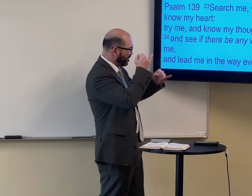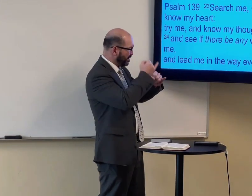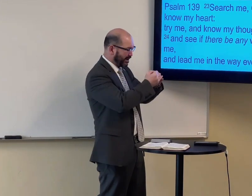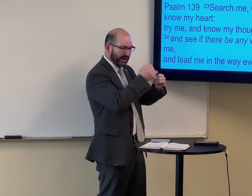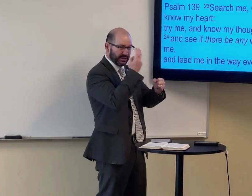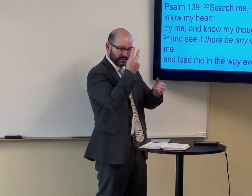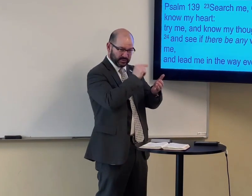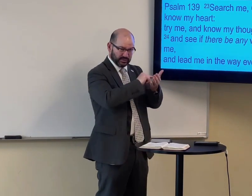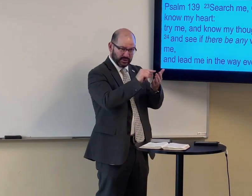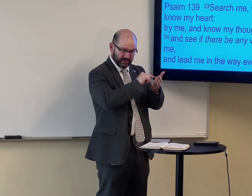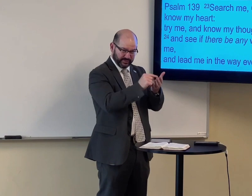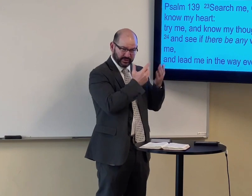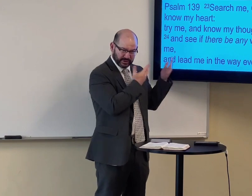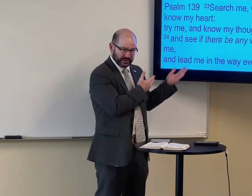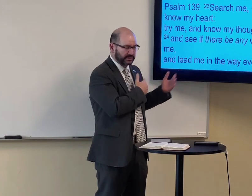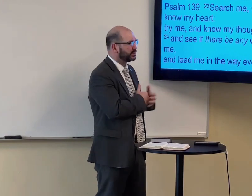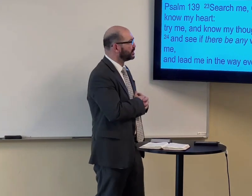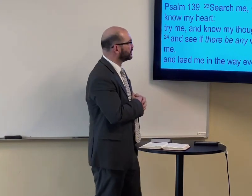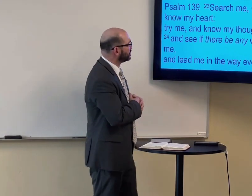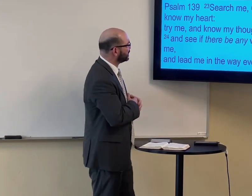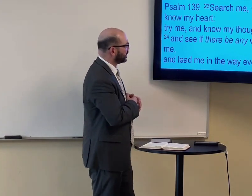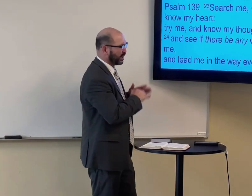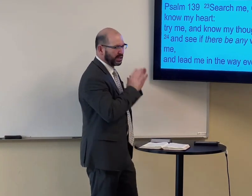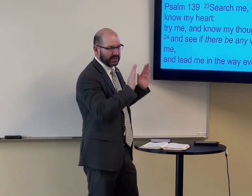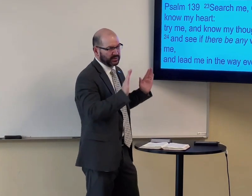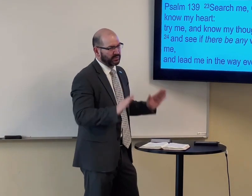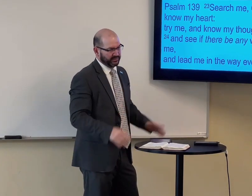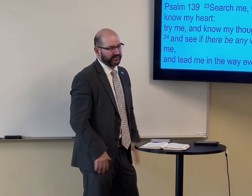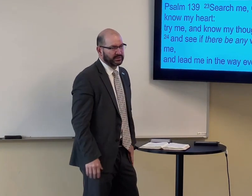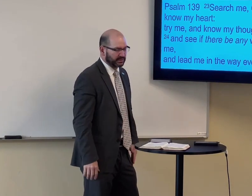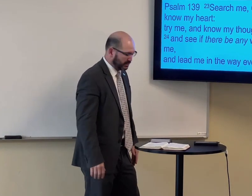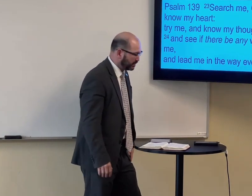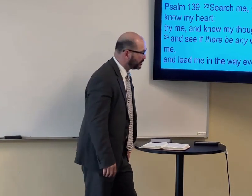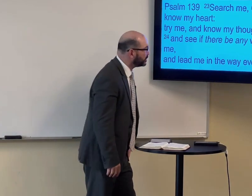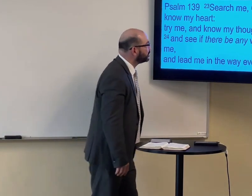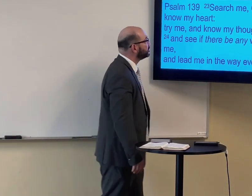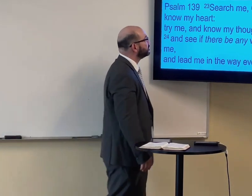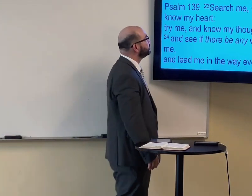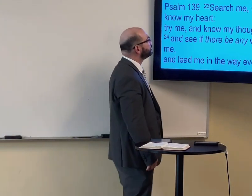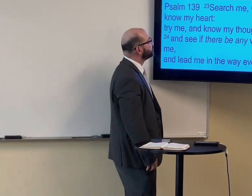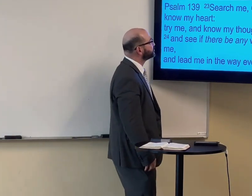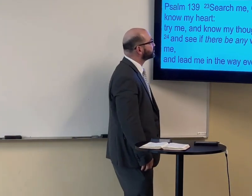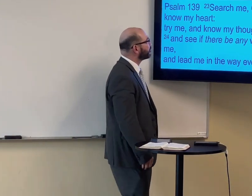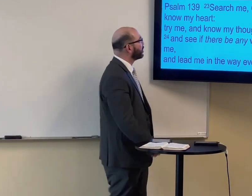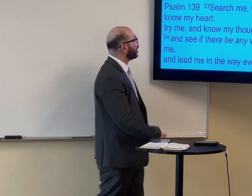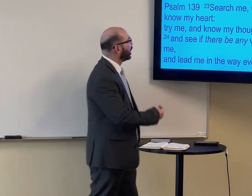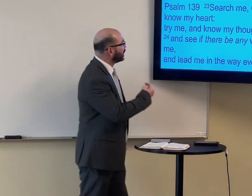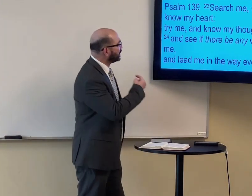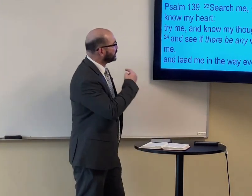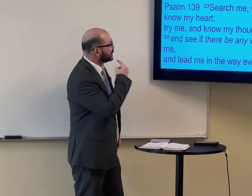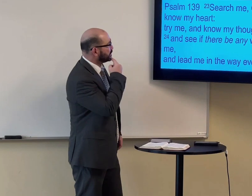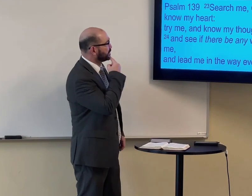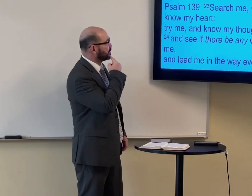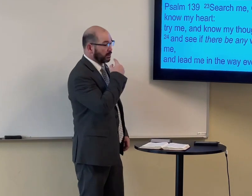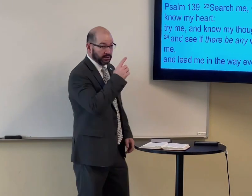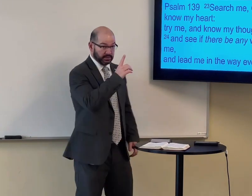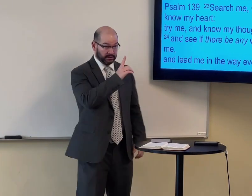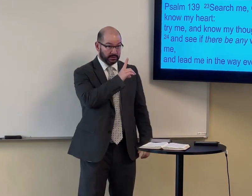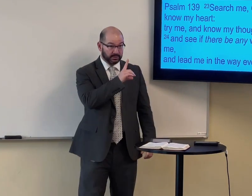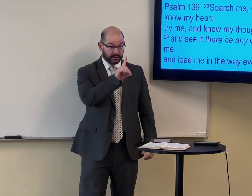Oh, I'm missing this verse. It's a wonderful psalm. It says,